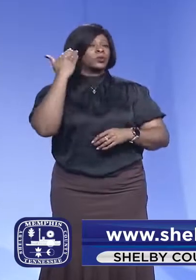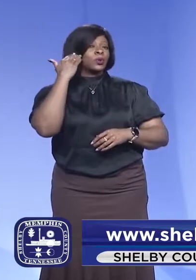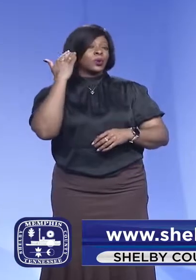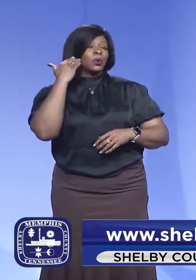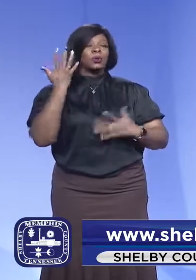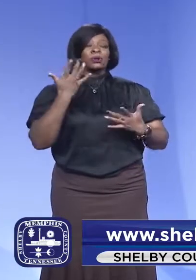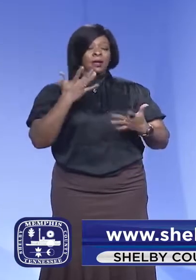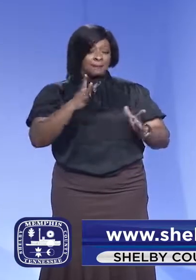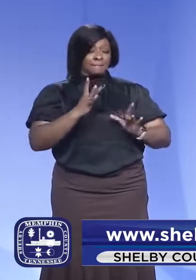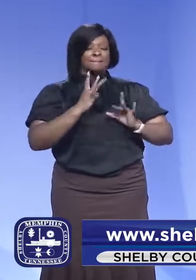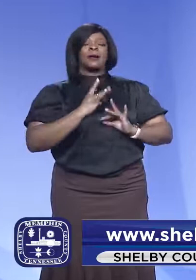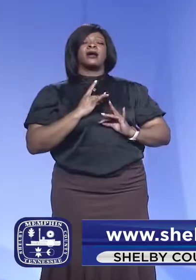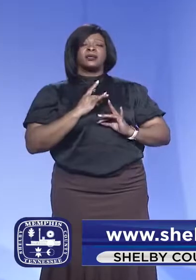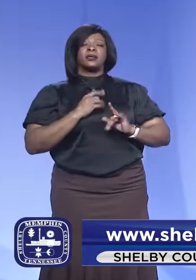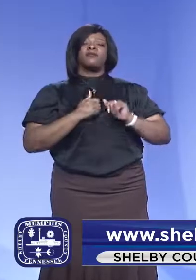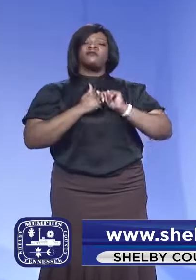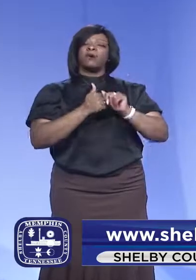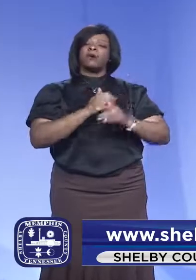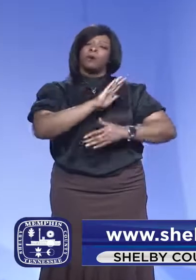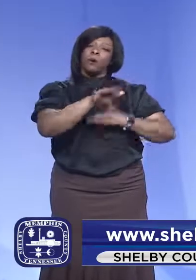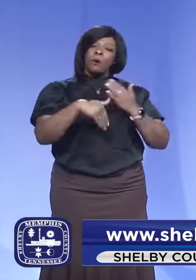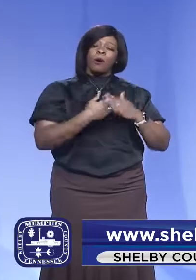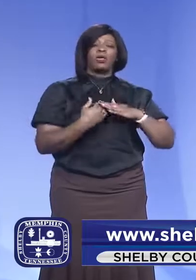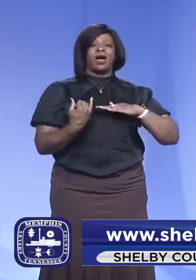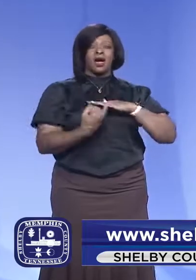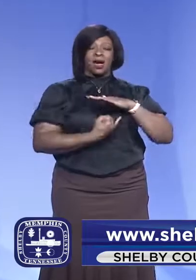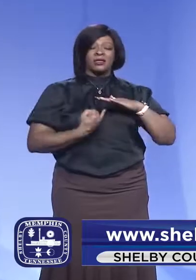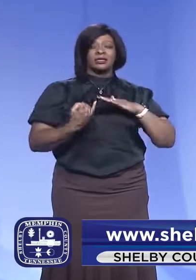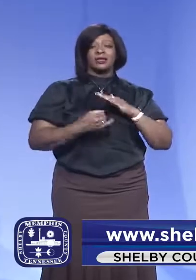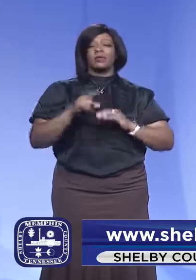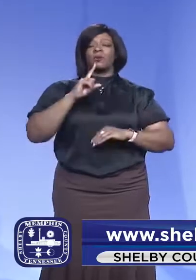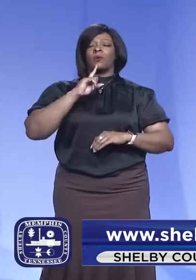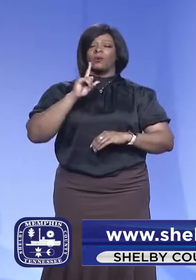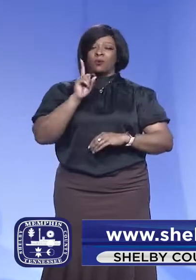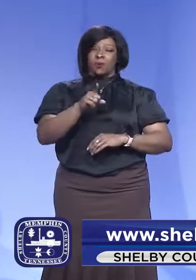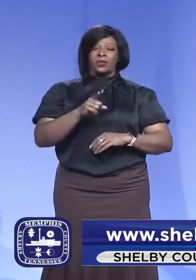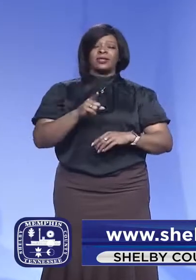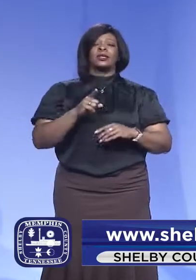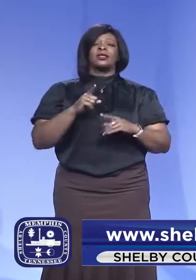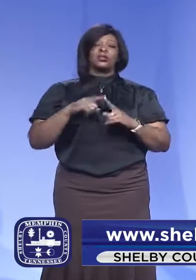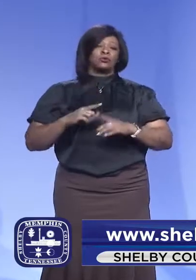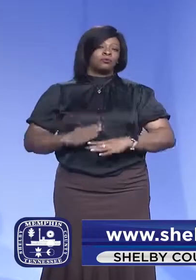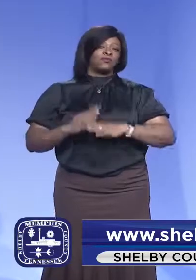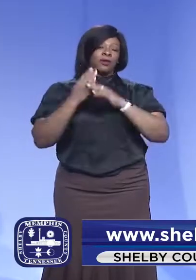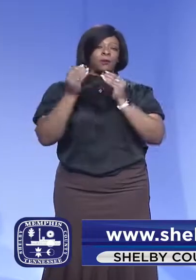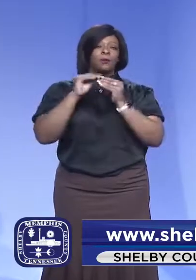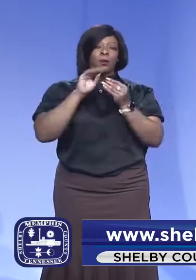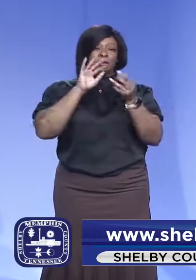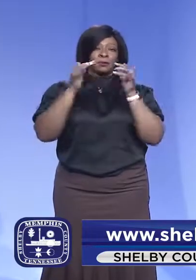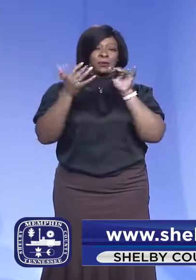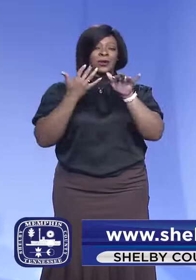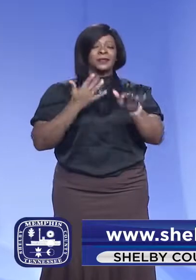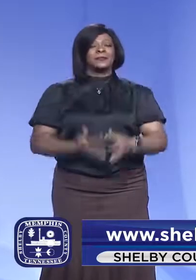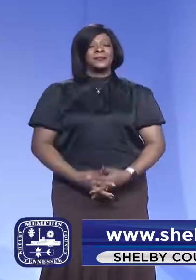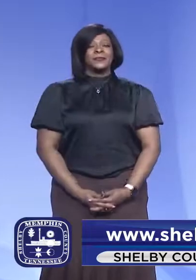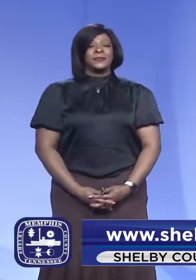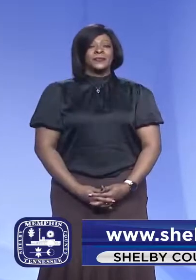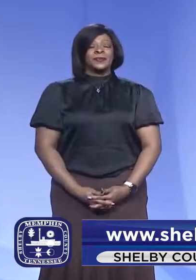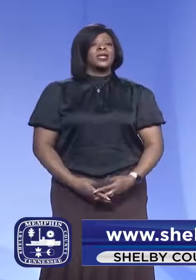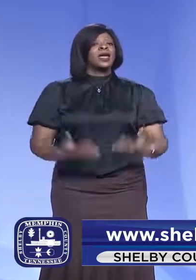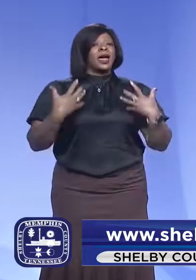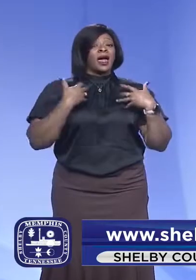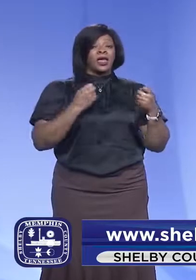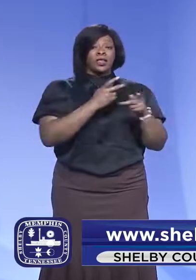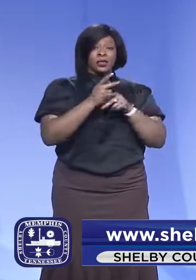you're positive, that you follow all the isolation orders that prevent additional spread. And while our